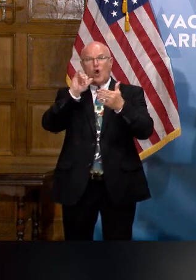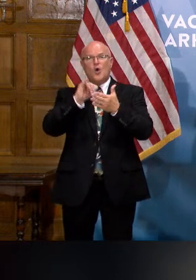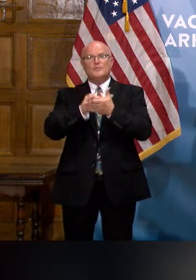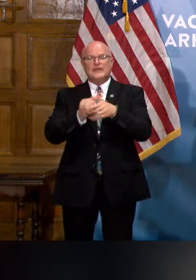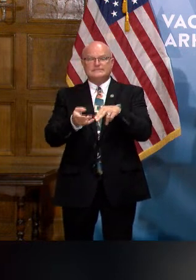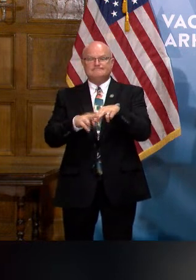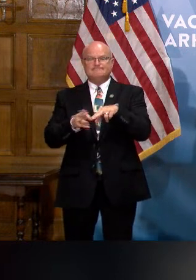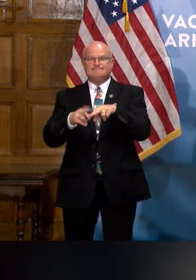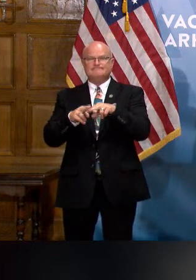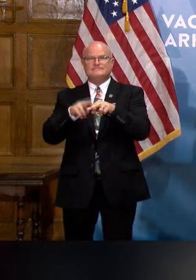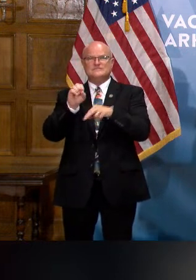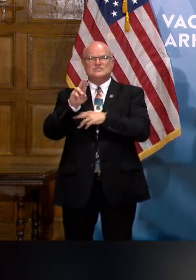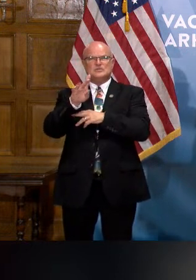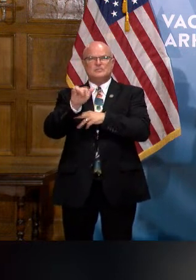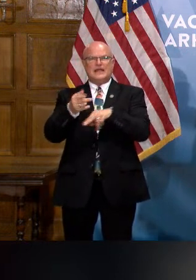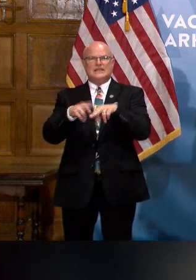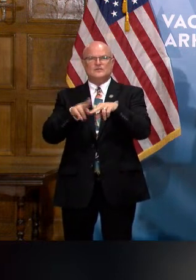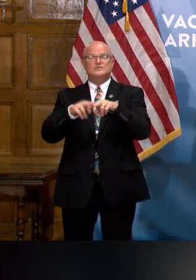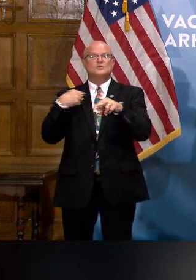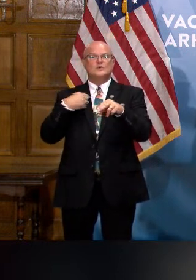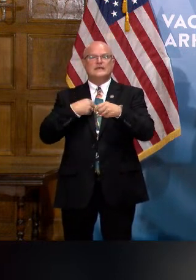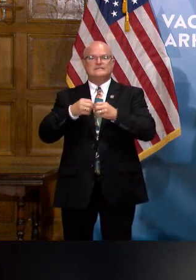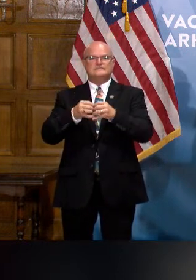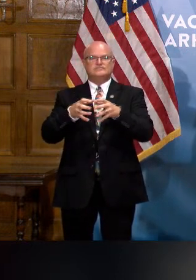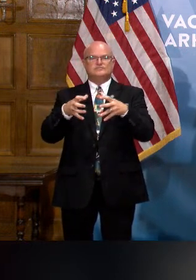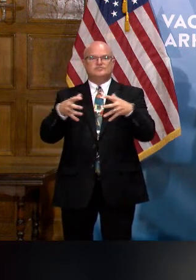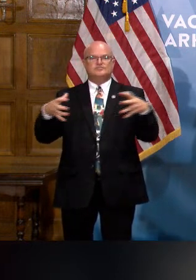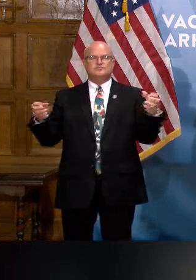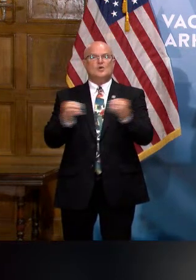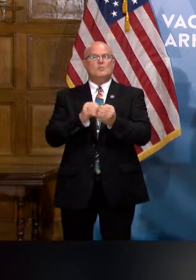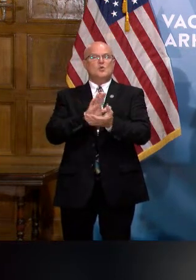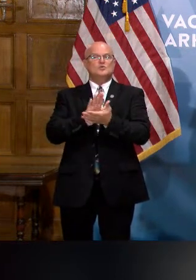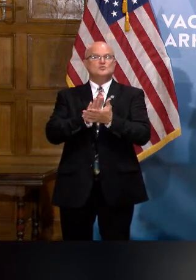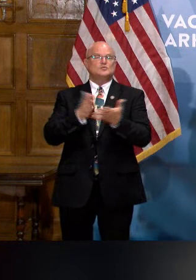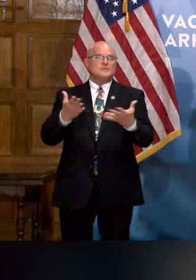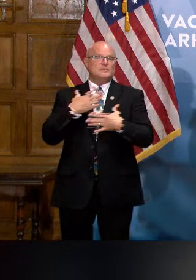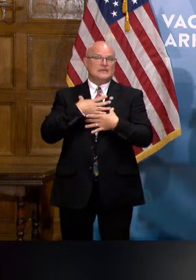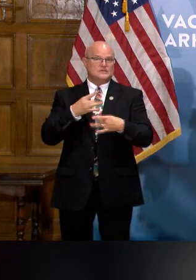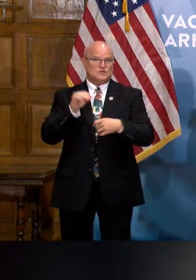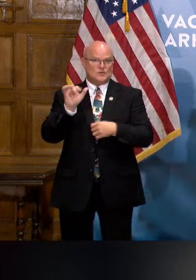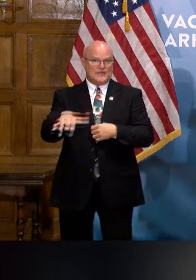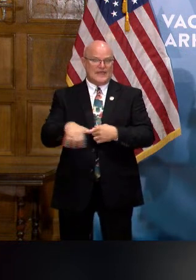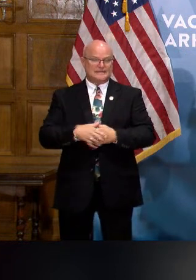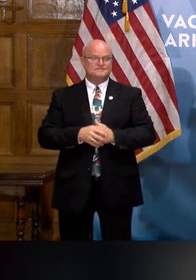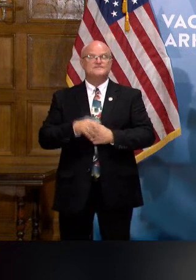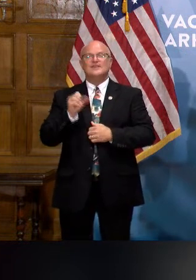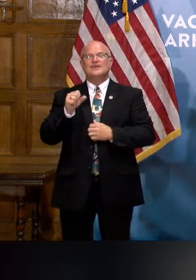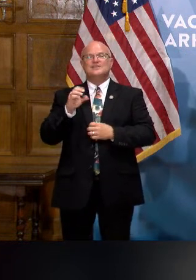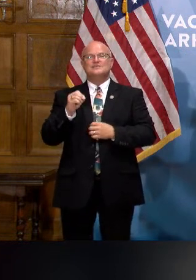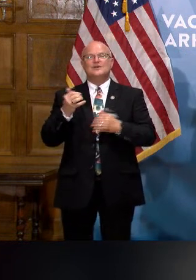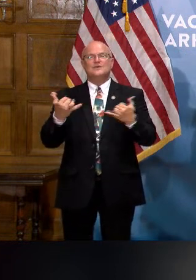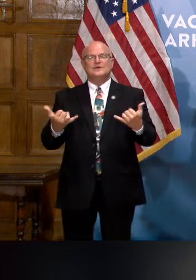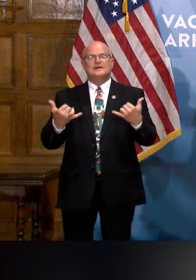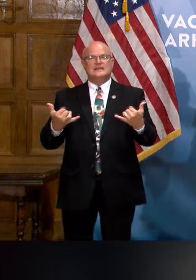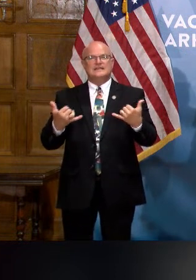supply increases so we can broaden that to more schools that might be interested in it. And so with